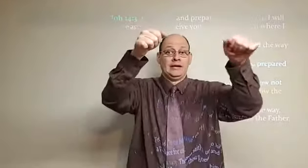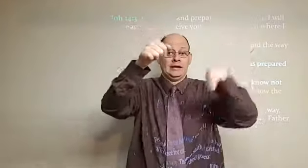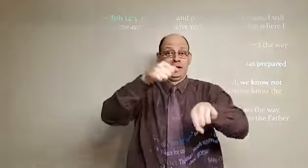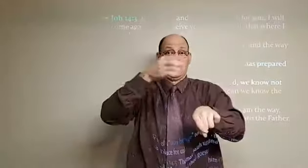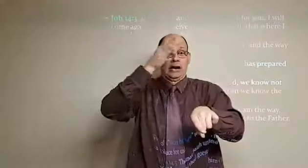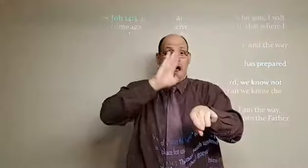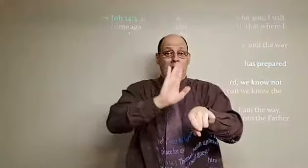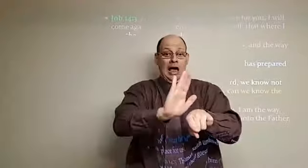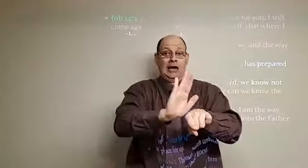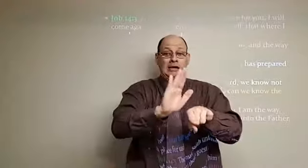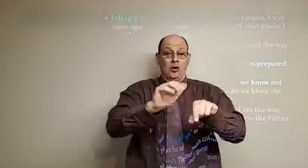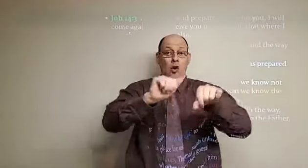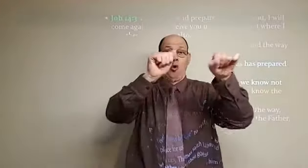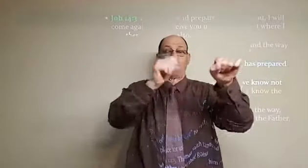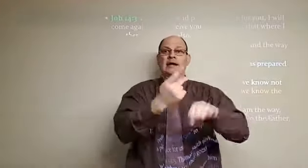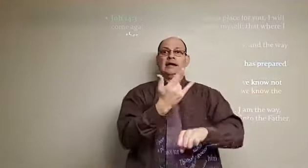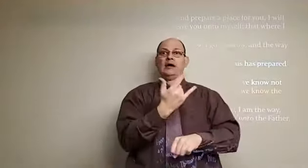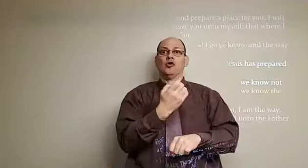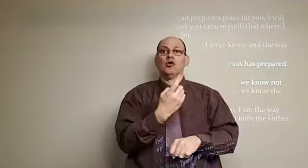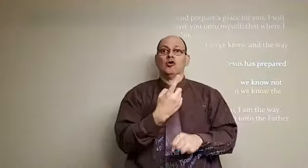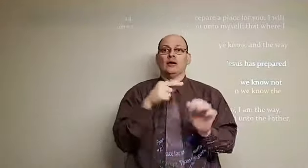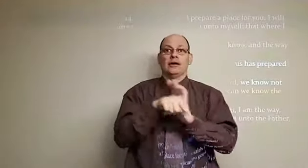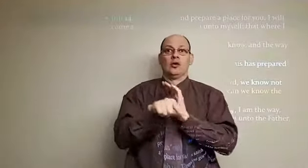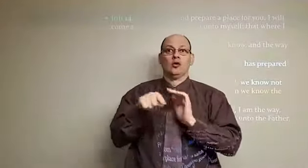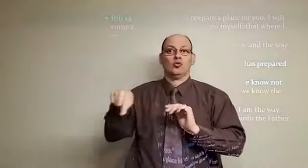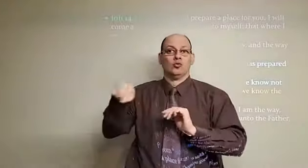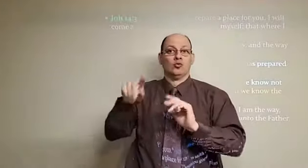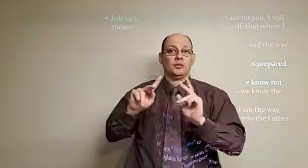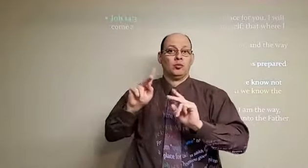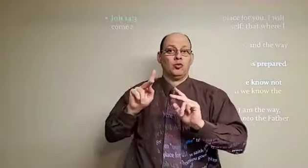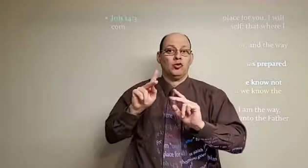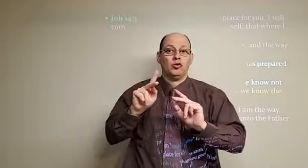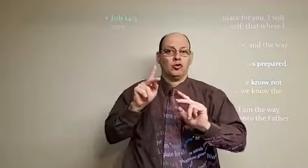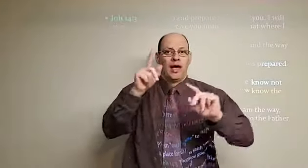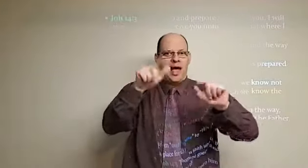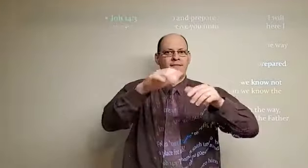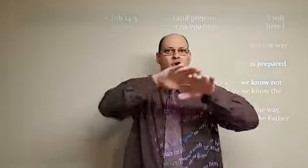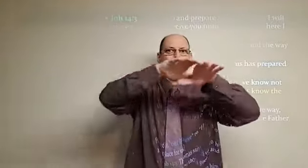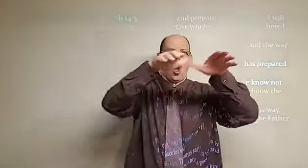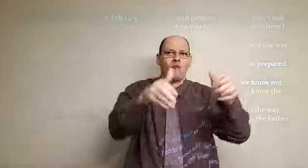if you would if anyone would have opened the Ark of the Covenant they would die